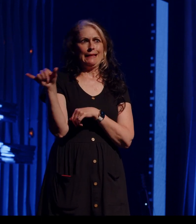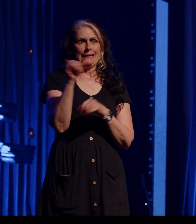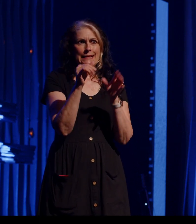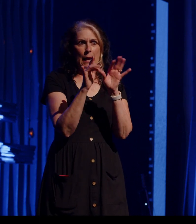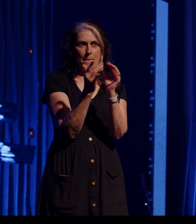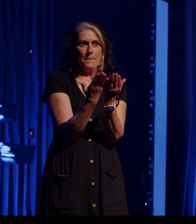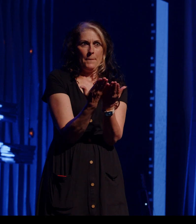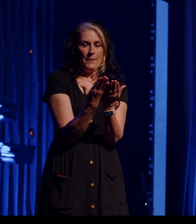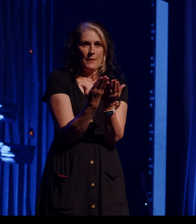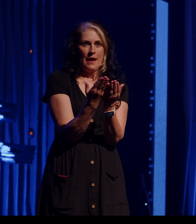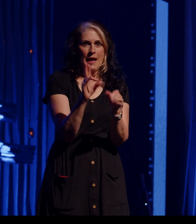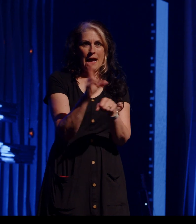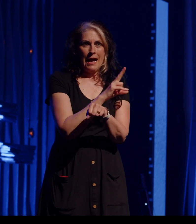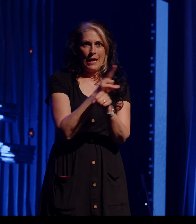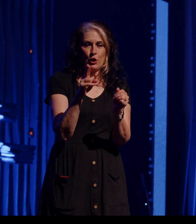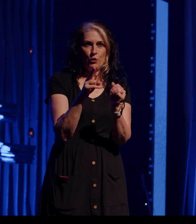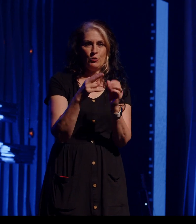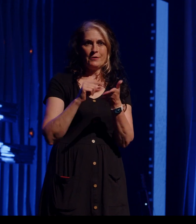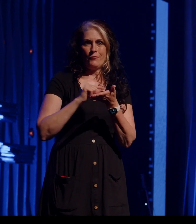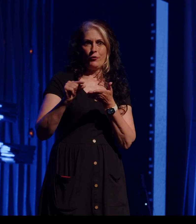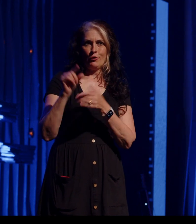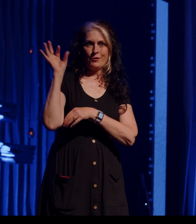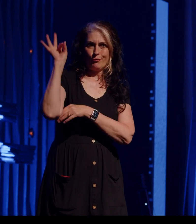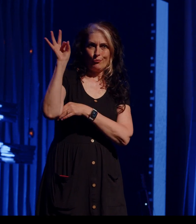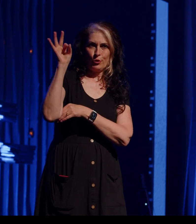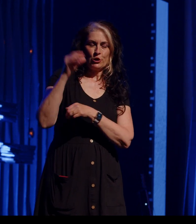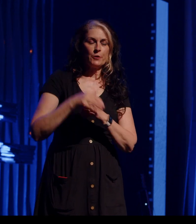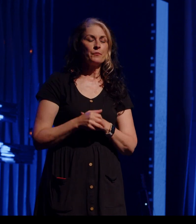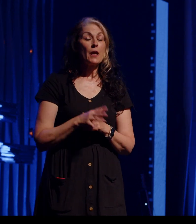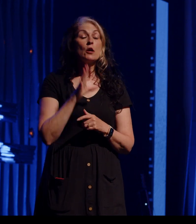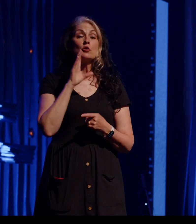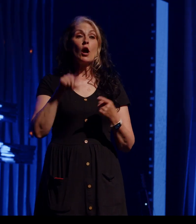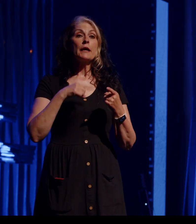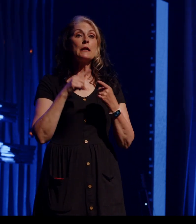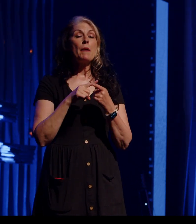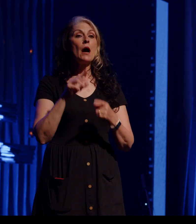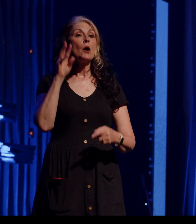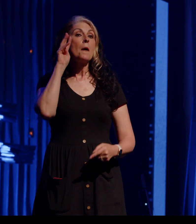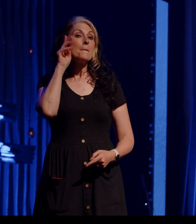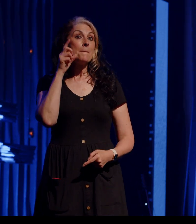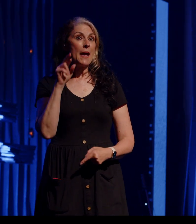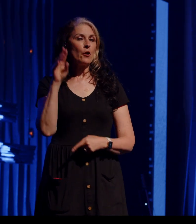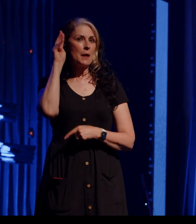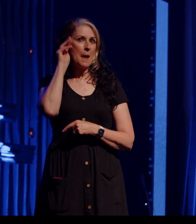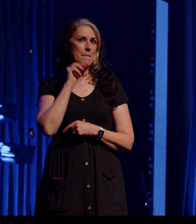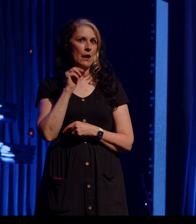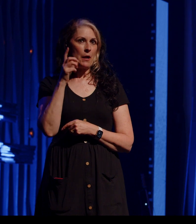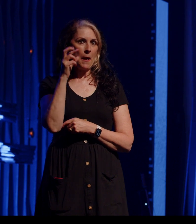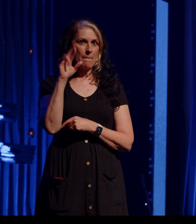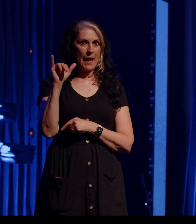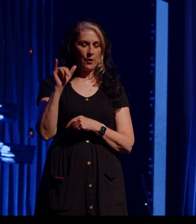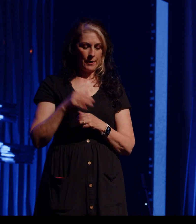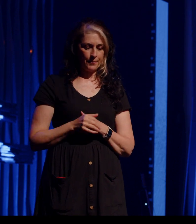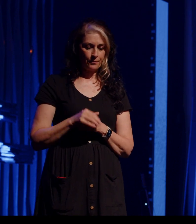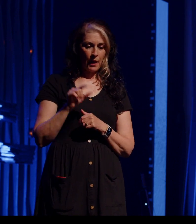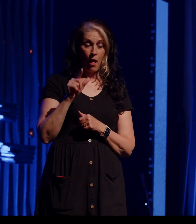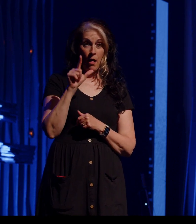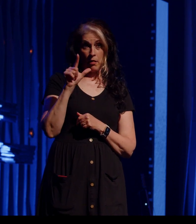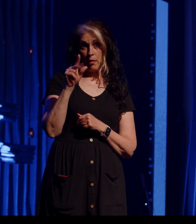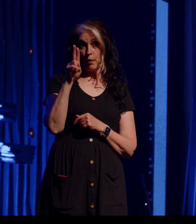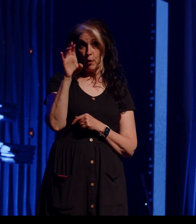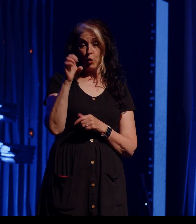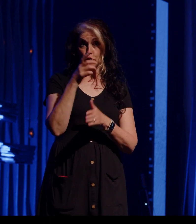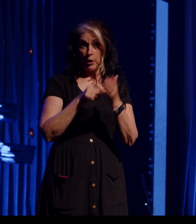I used for Christmas when I preached on Christmas. I'm talking about Mary to start with, from Luke 1, 34 to